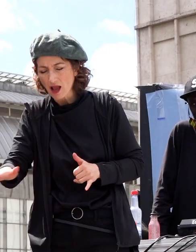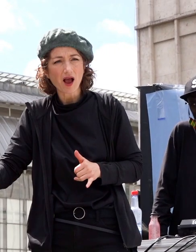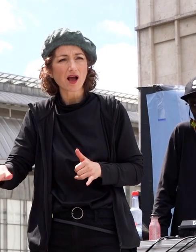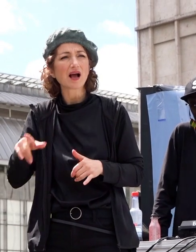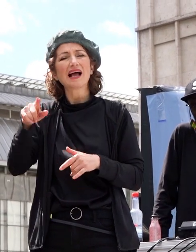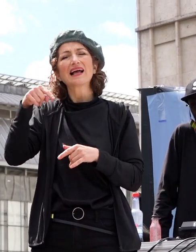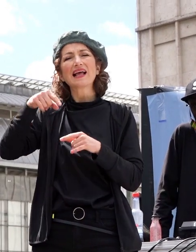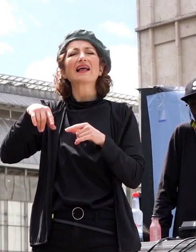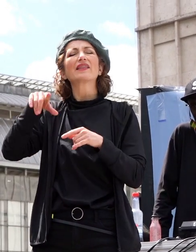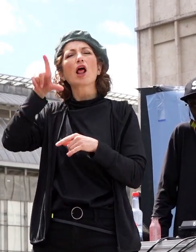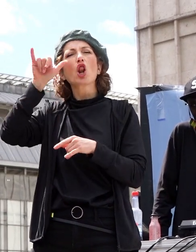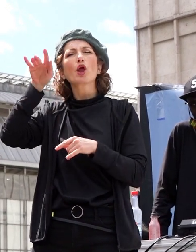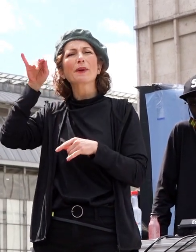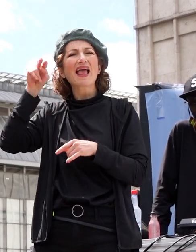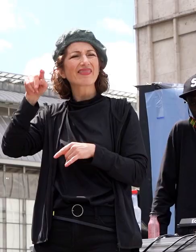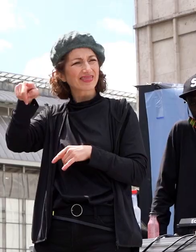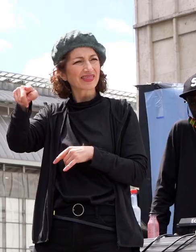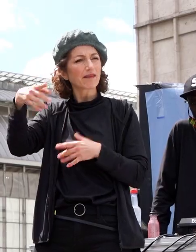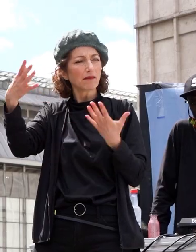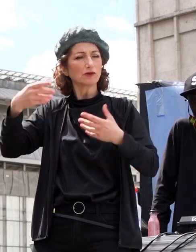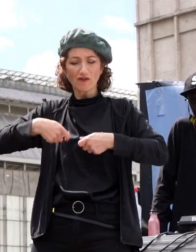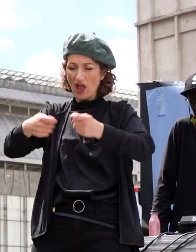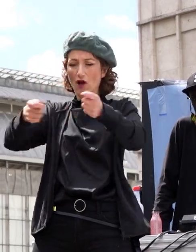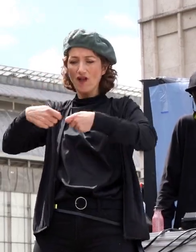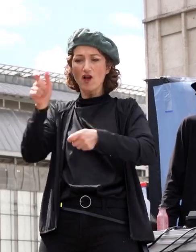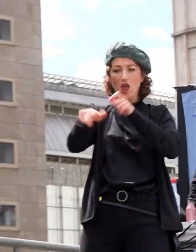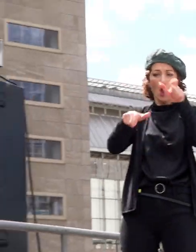there because they cannot stay at home.